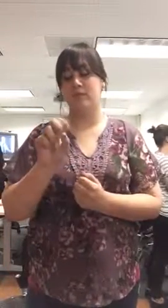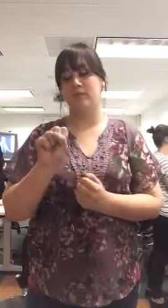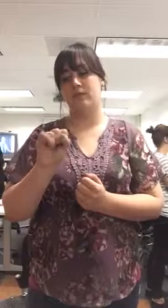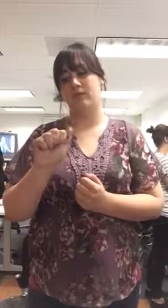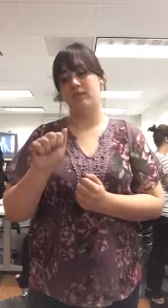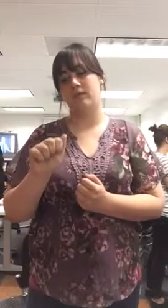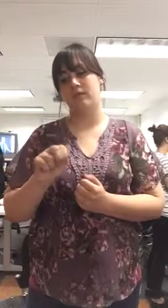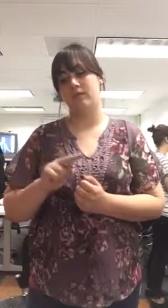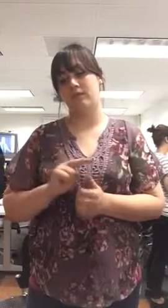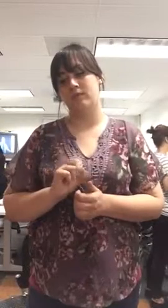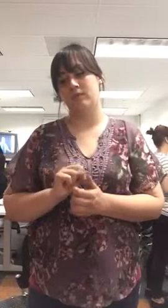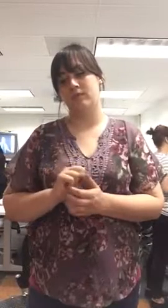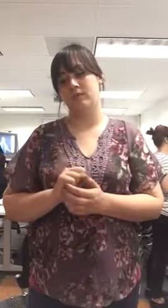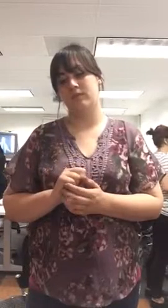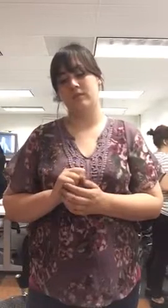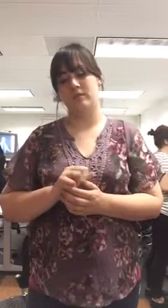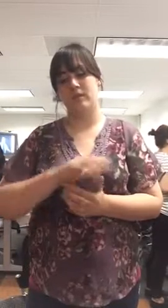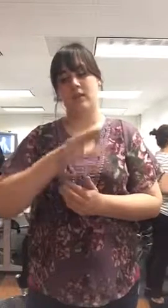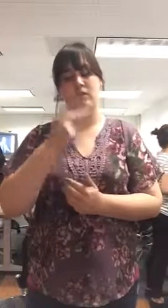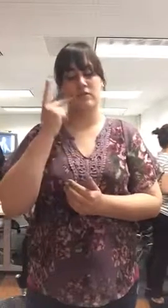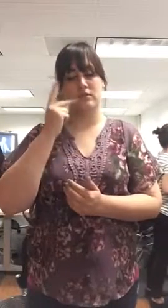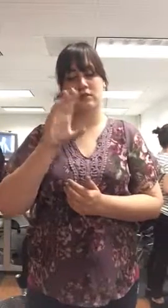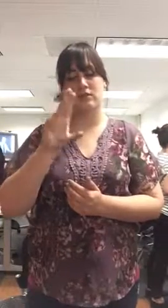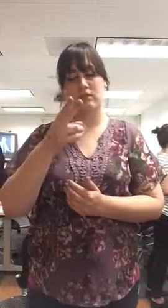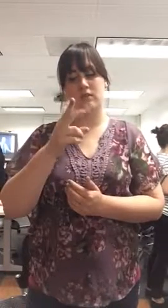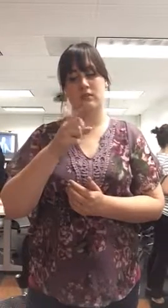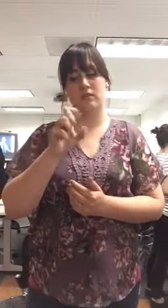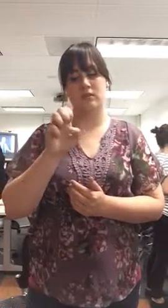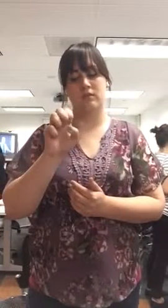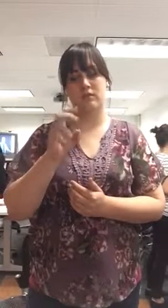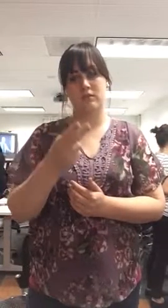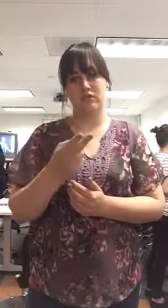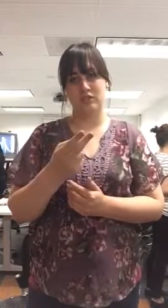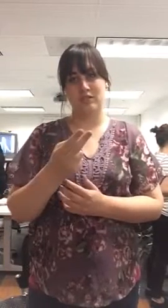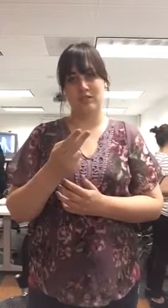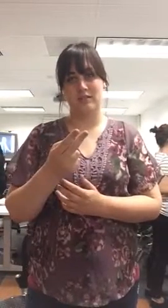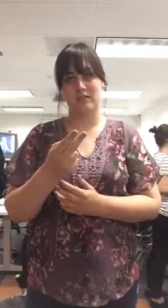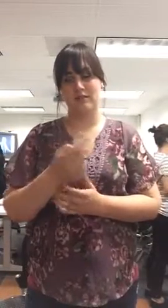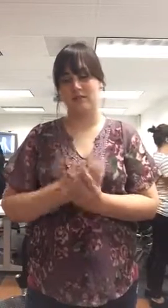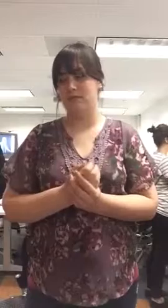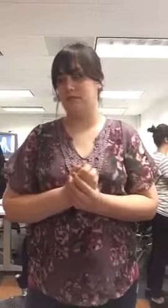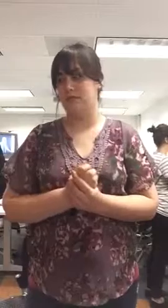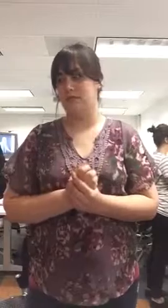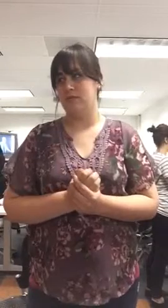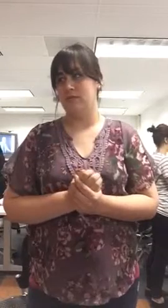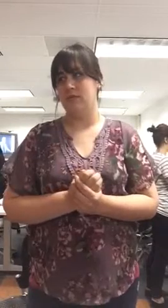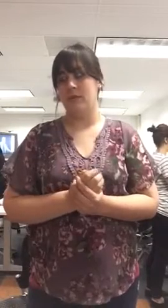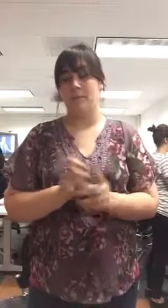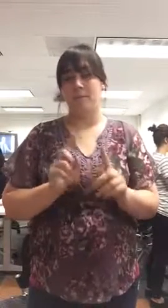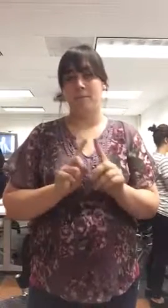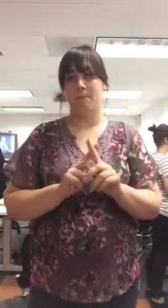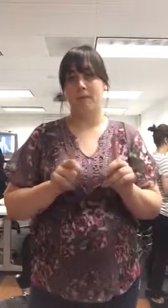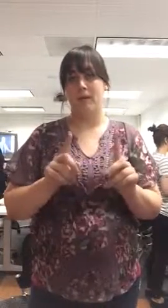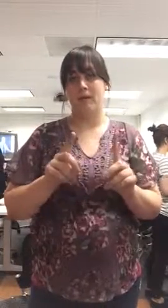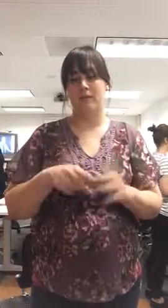ever saw the Czechs, or maybe the Slovaks, since they were Slavic. But the Poles, even though they were Slavic, they